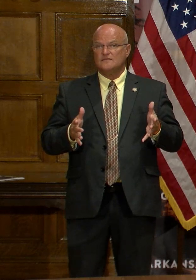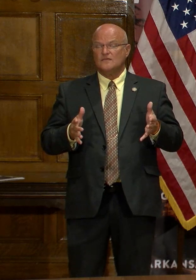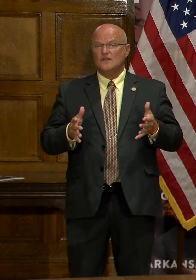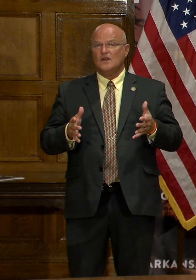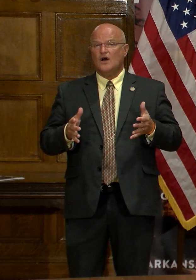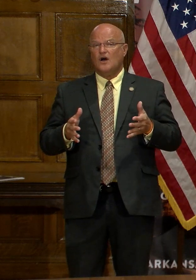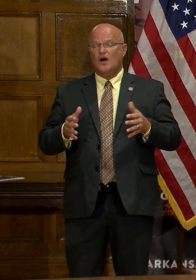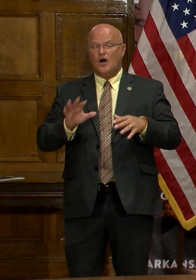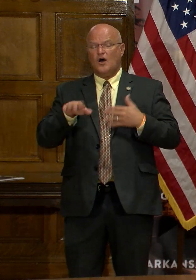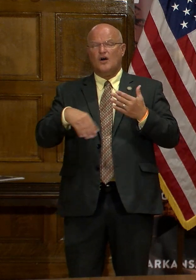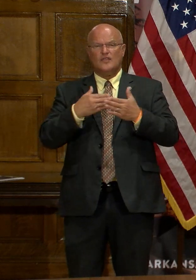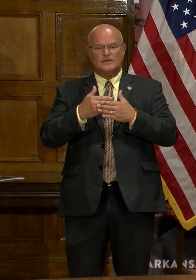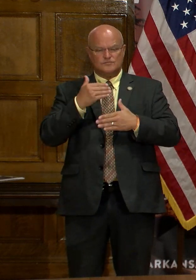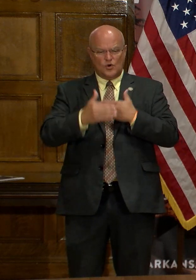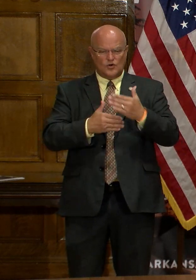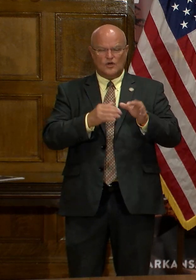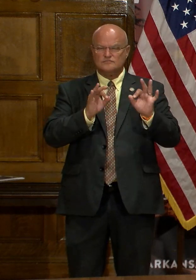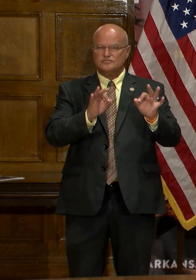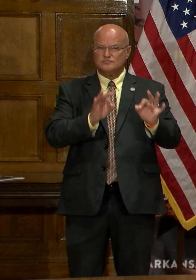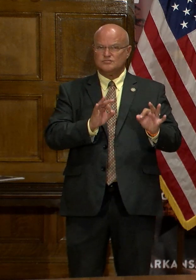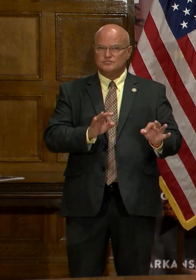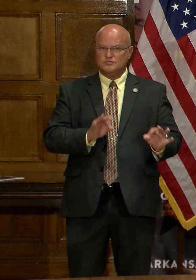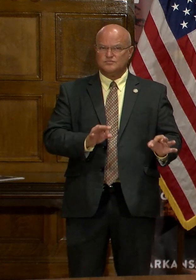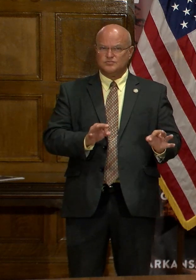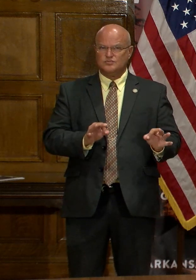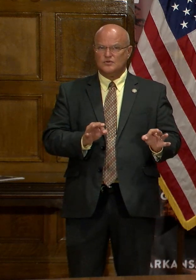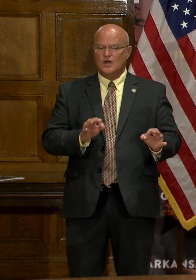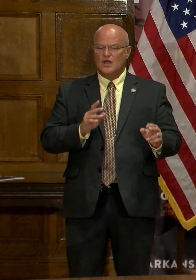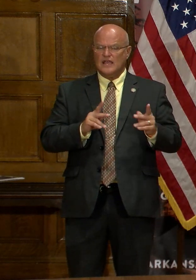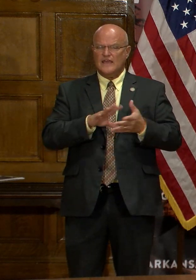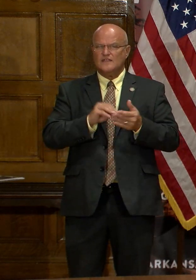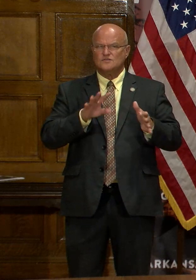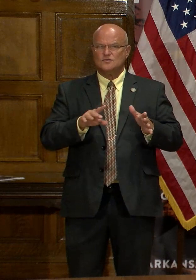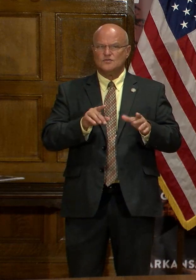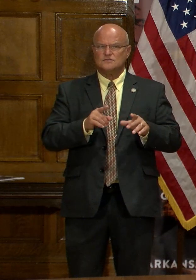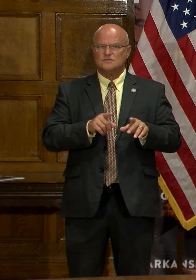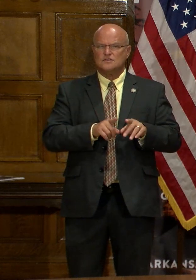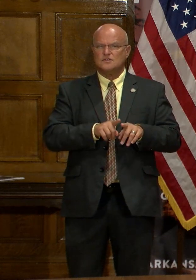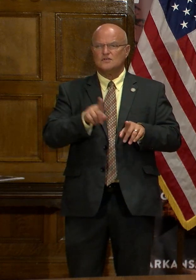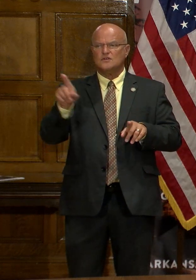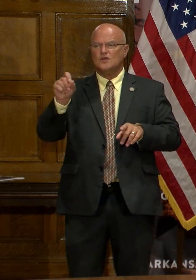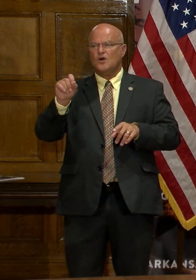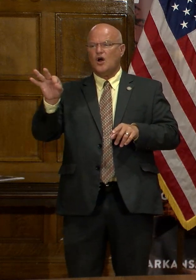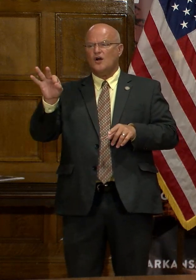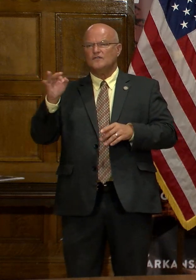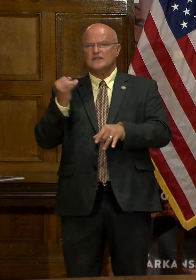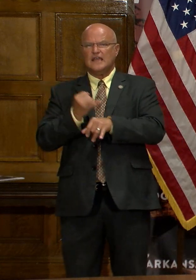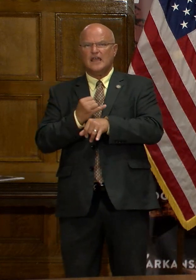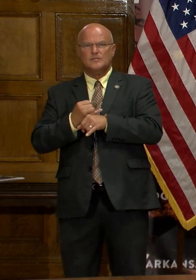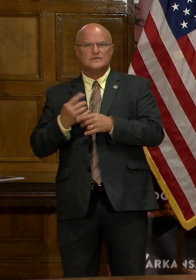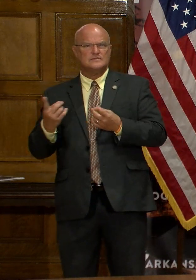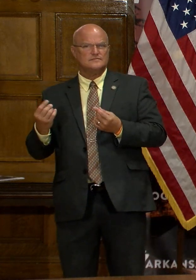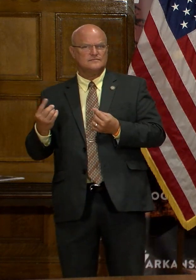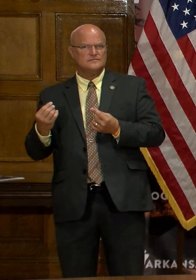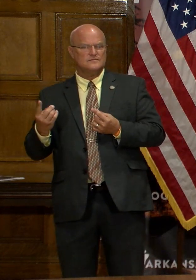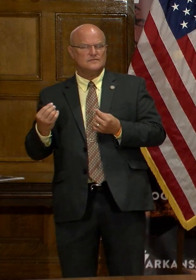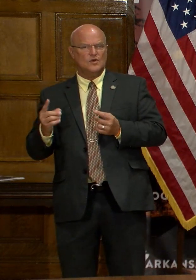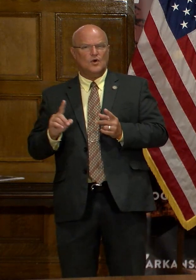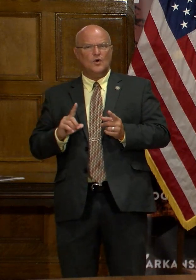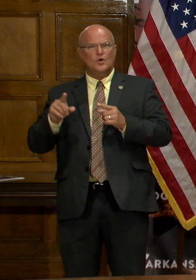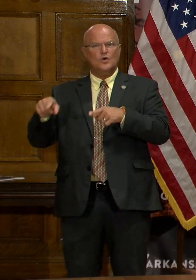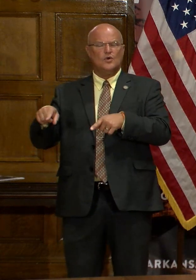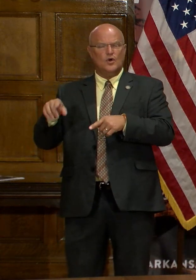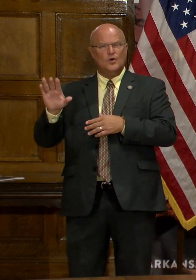the protocols, and I believe they are, what happens with the students whenever they go off campus or go to